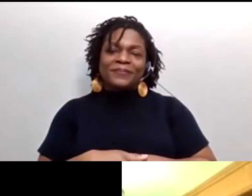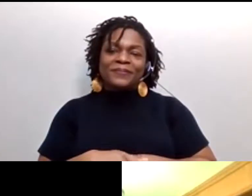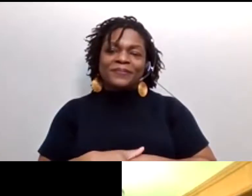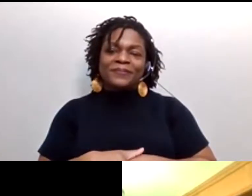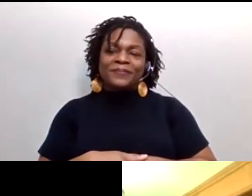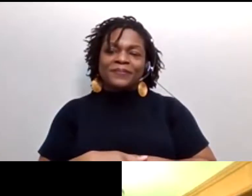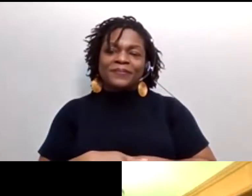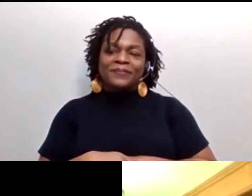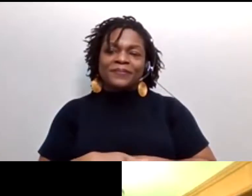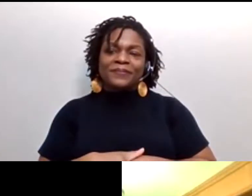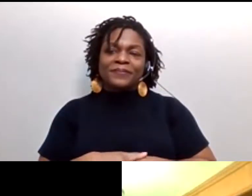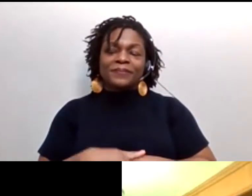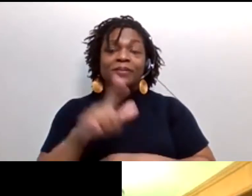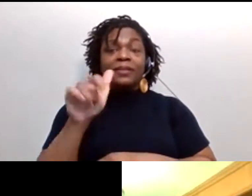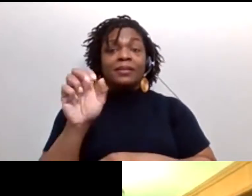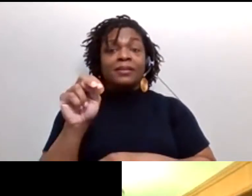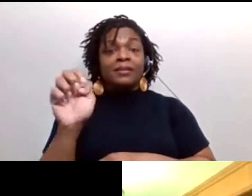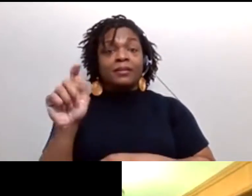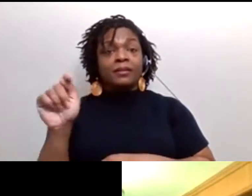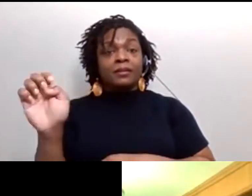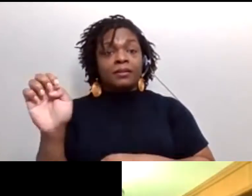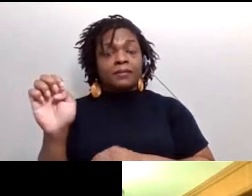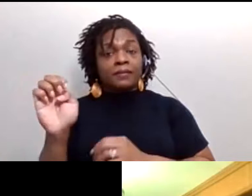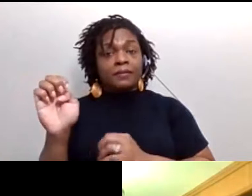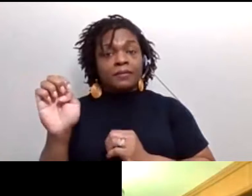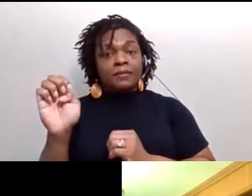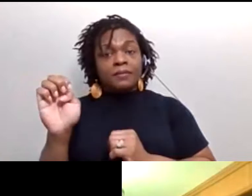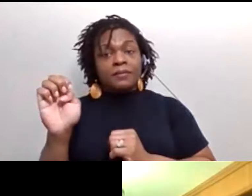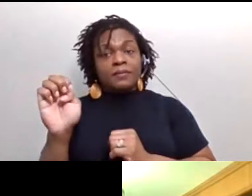Okay, Lynette, I'm